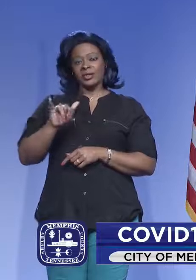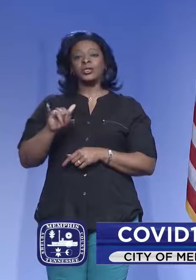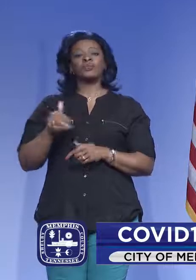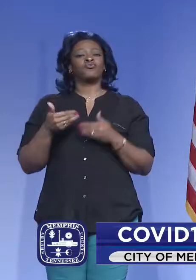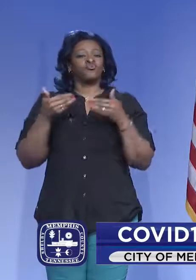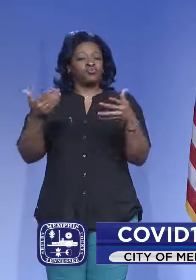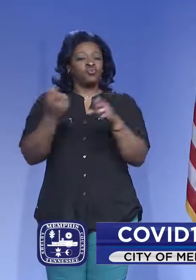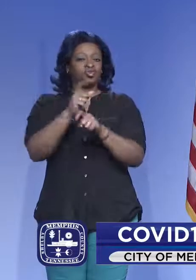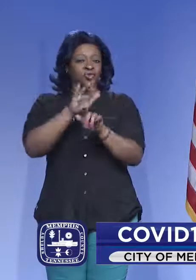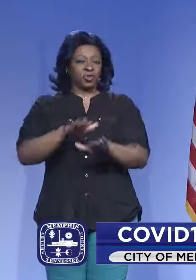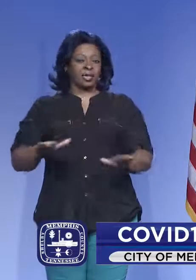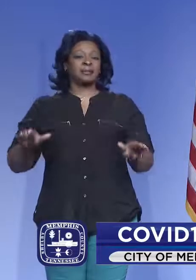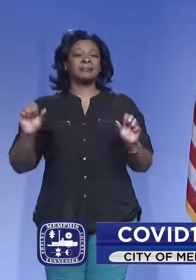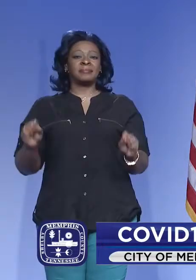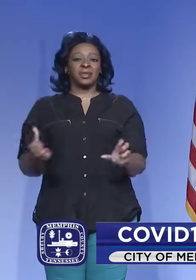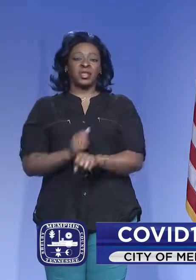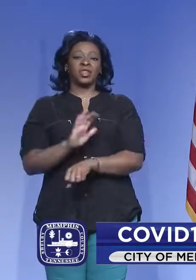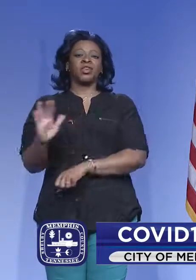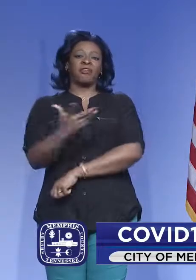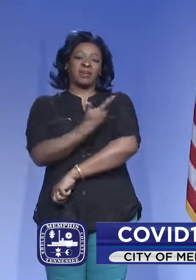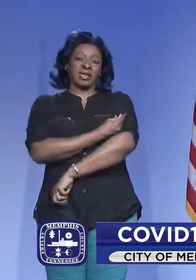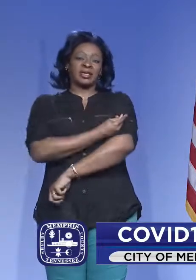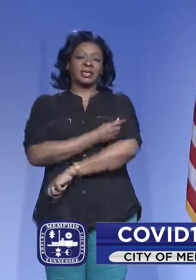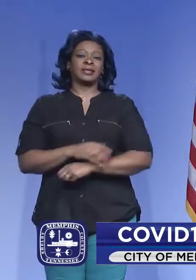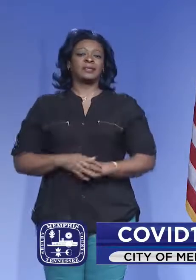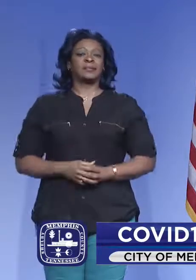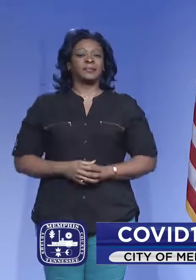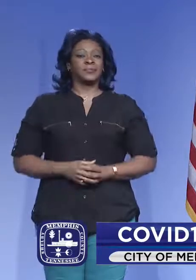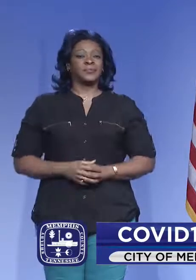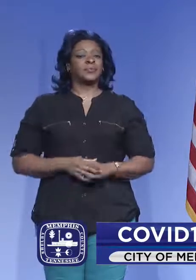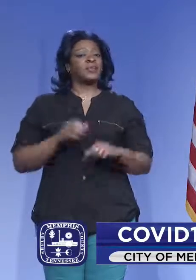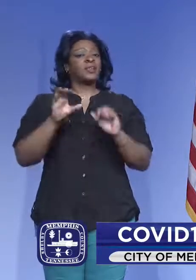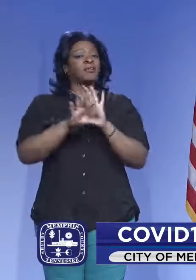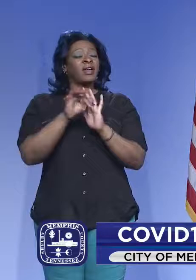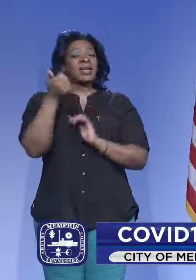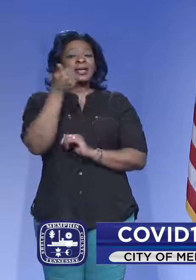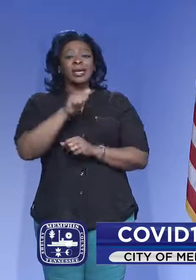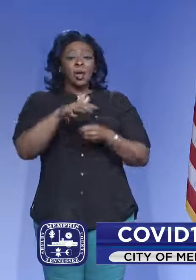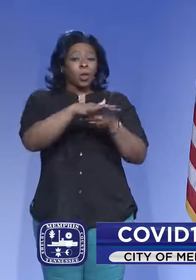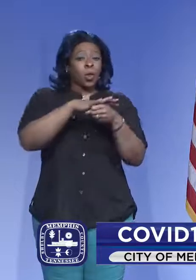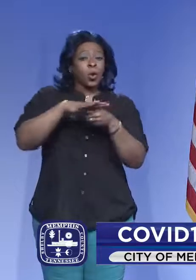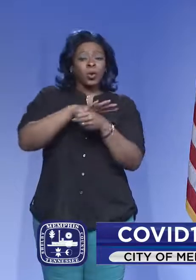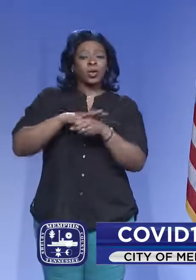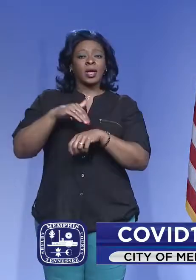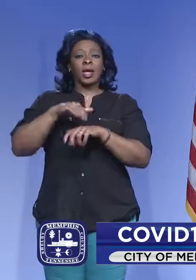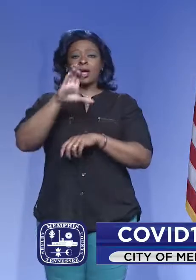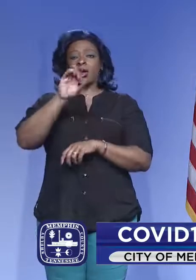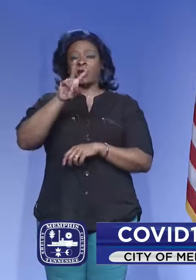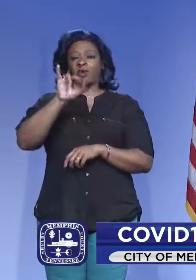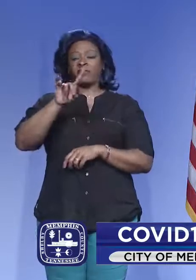get their child vaccinated. You can find any of those locations at